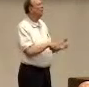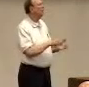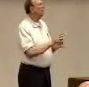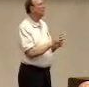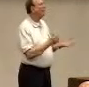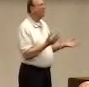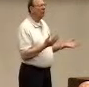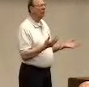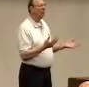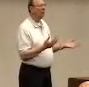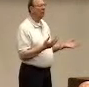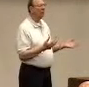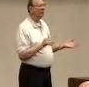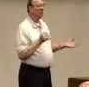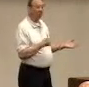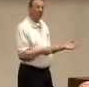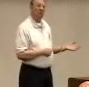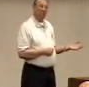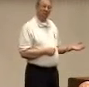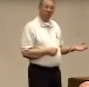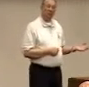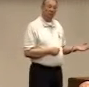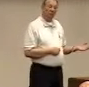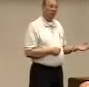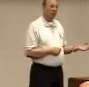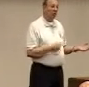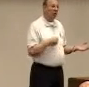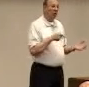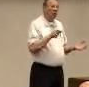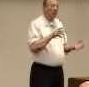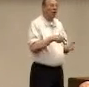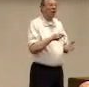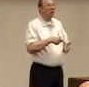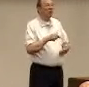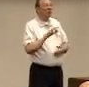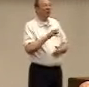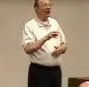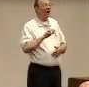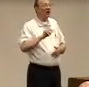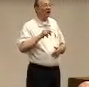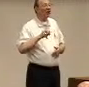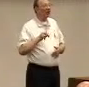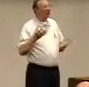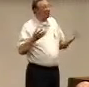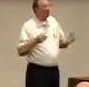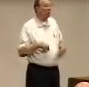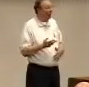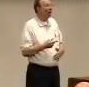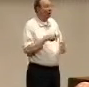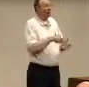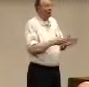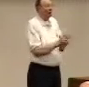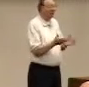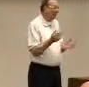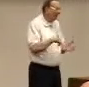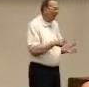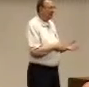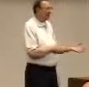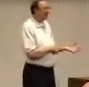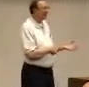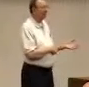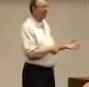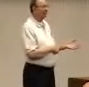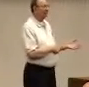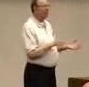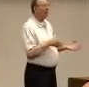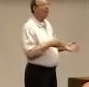time, can we just read the Bible? And I'm sure Jennifer was like, well, yeah, I would have done that the first time, but you wanted to read Francis Chan. So we read